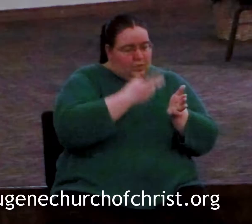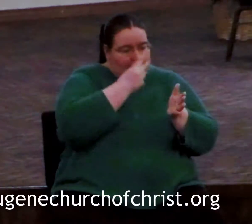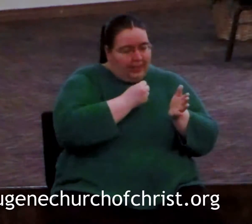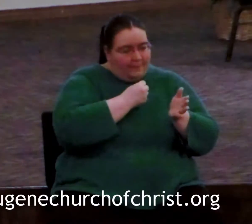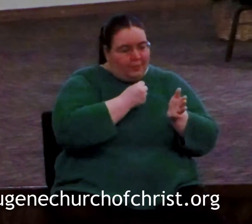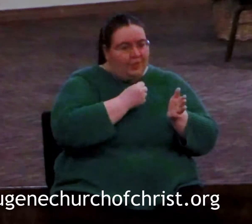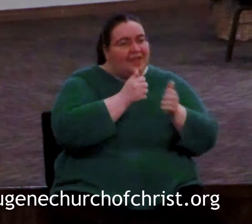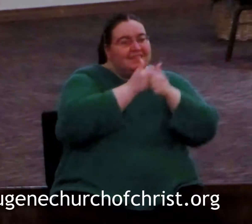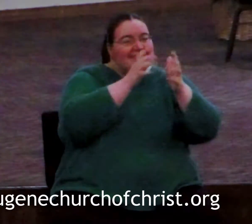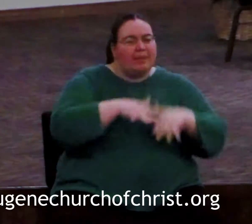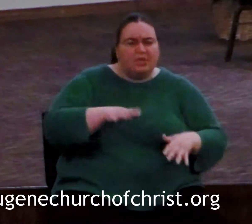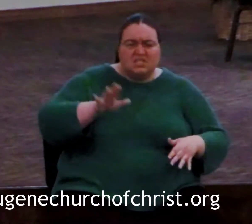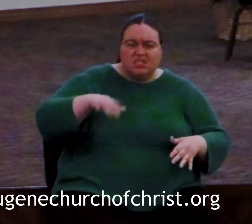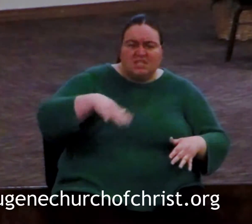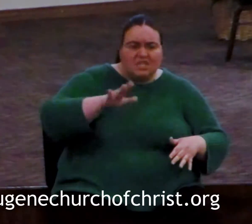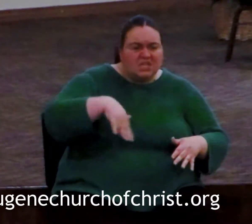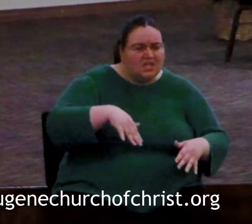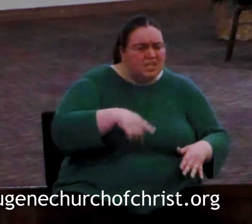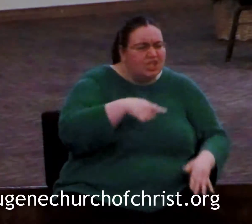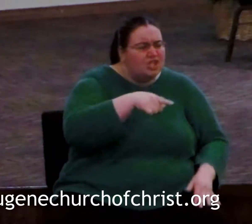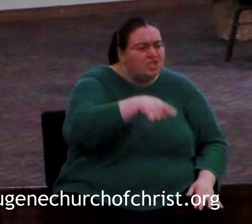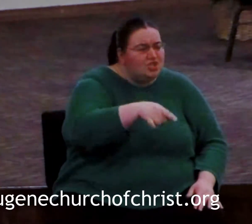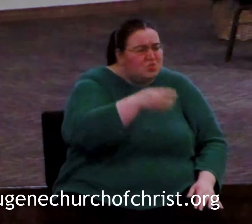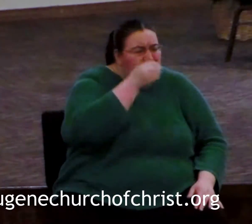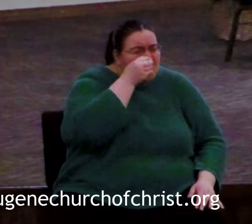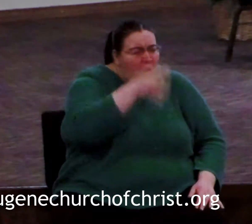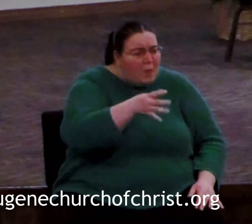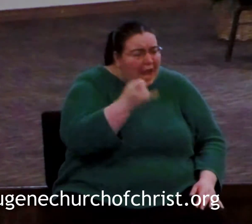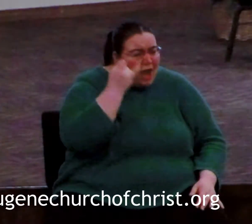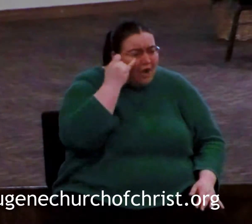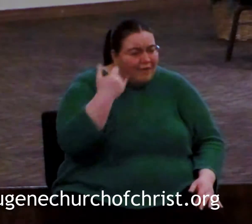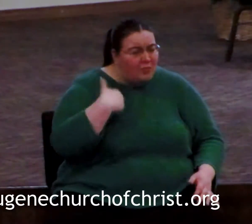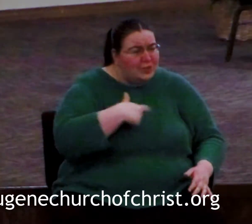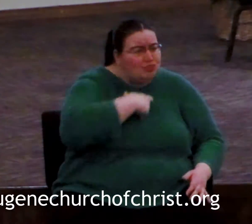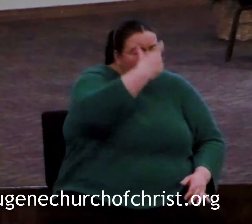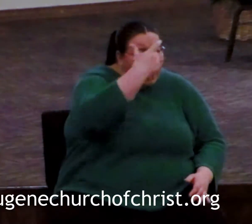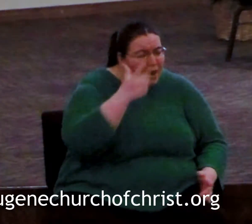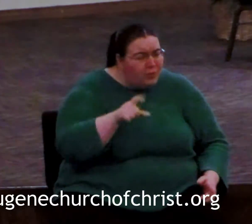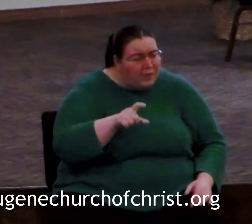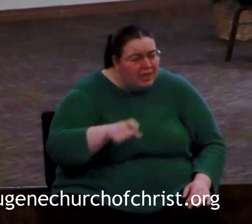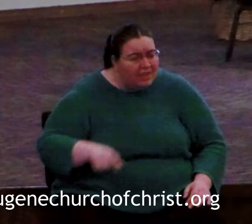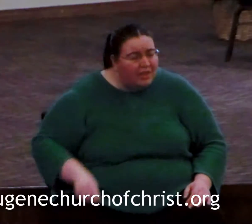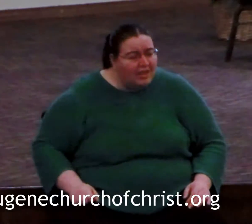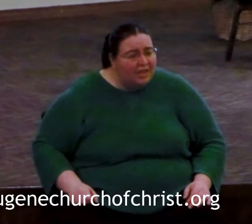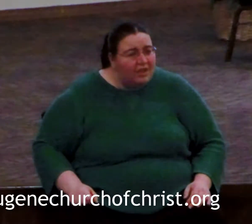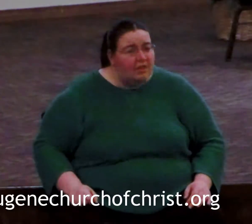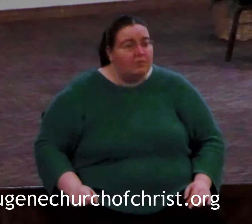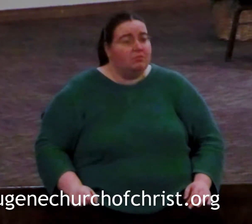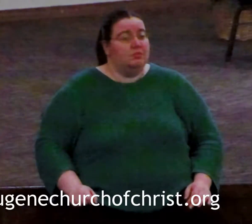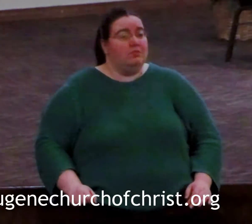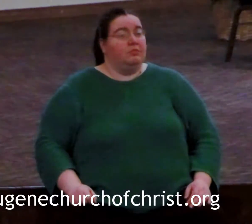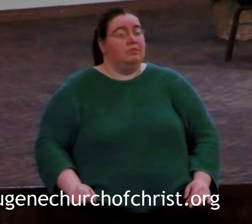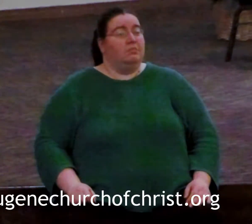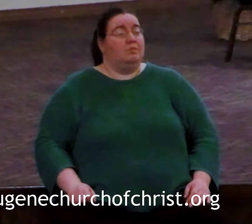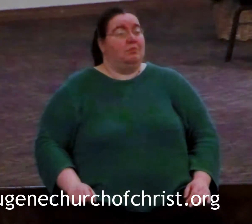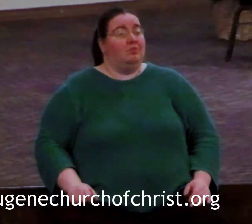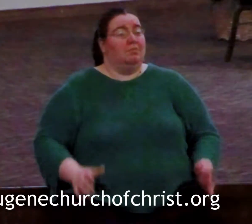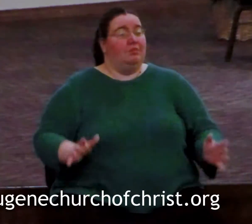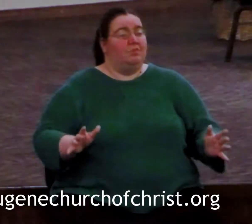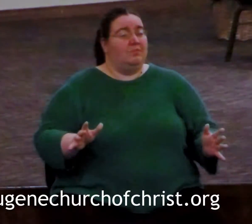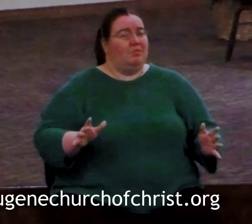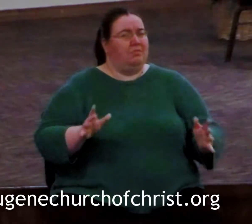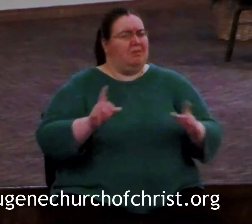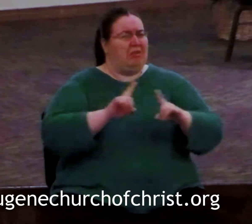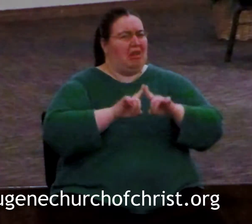don't you care if we drown? Now, there's a little bit of a difference between